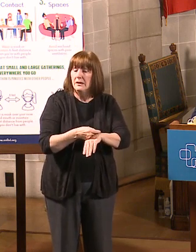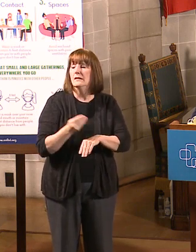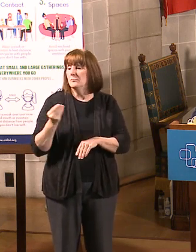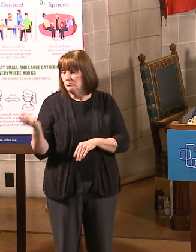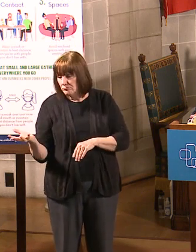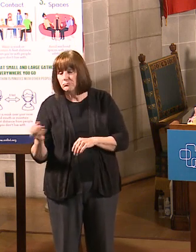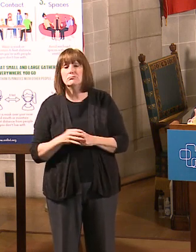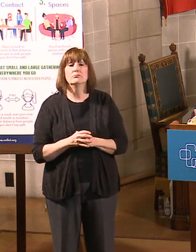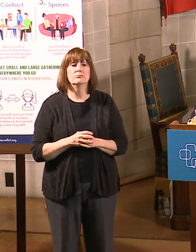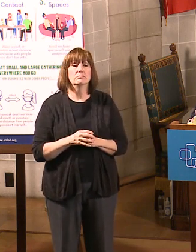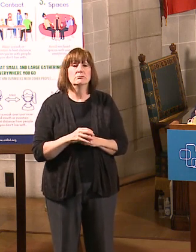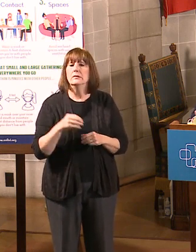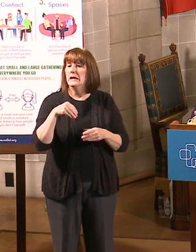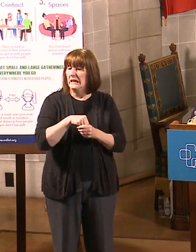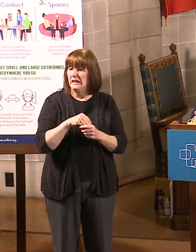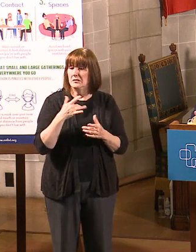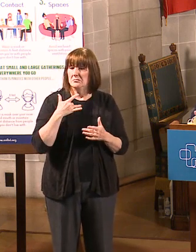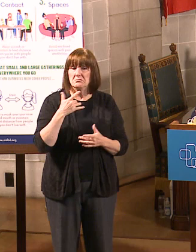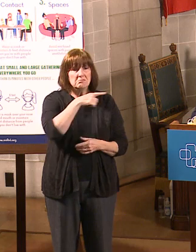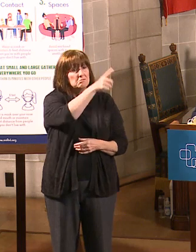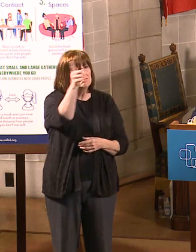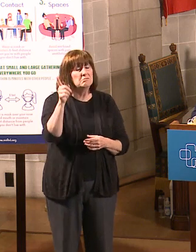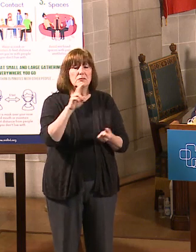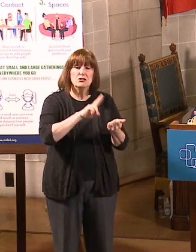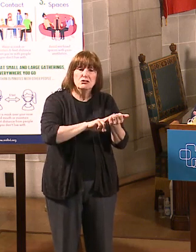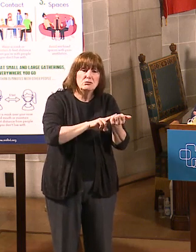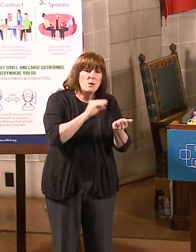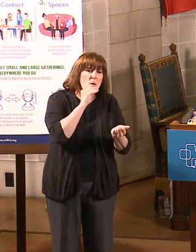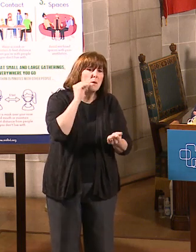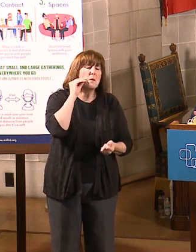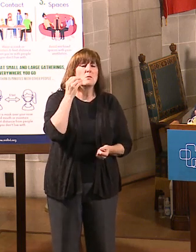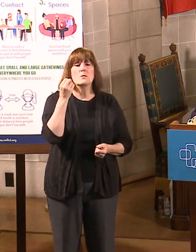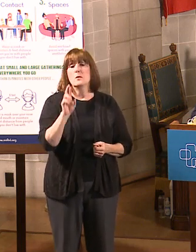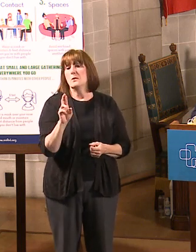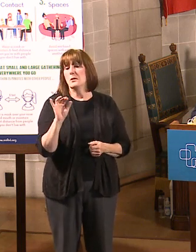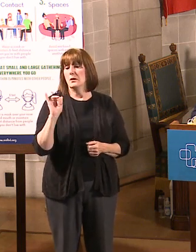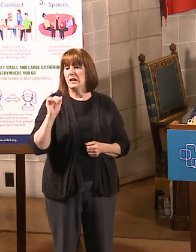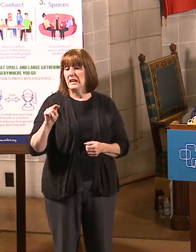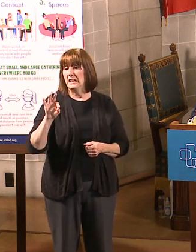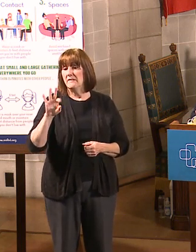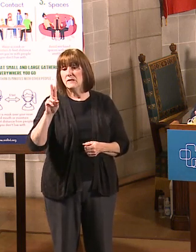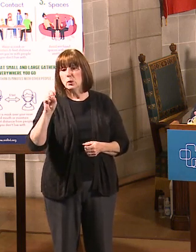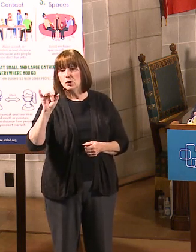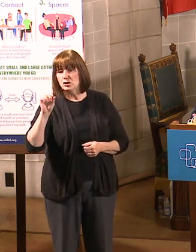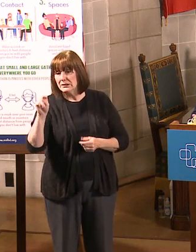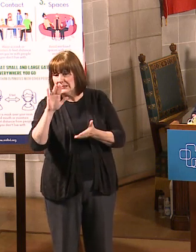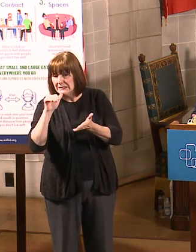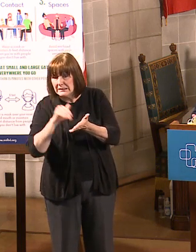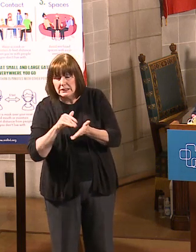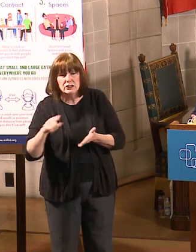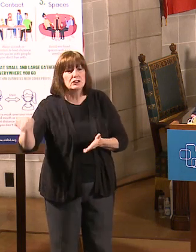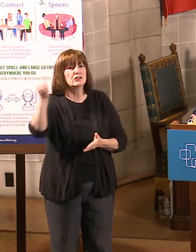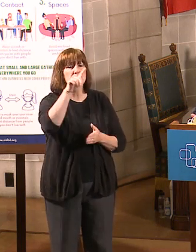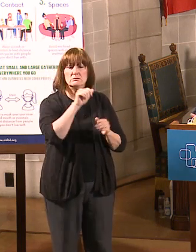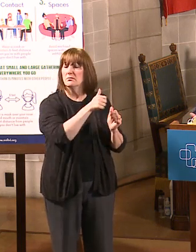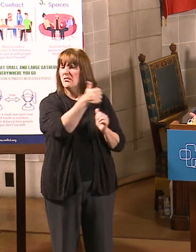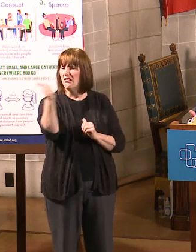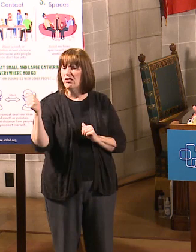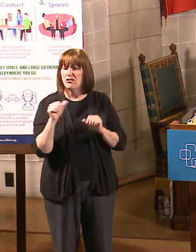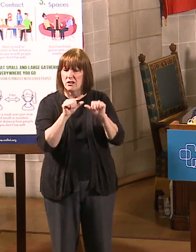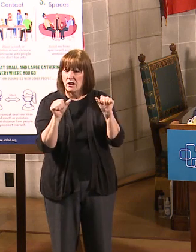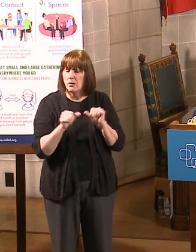given in long-term care facilities, in infusion centers, and maybe some other areas